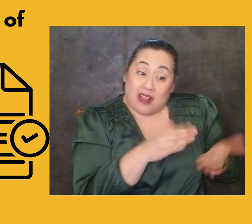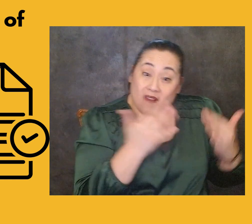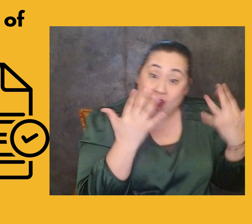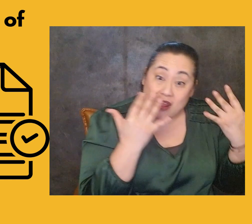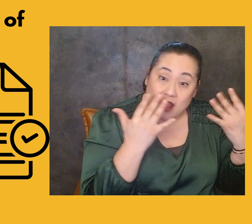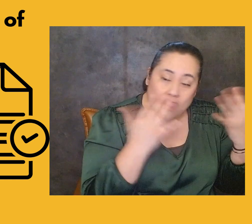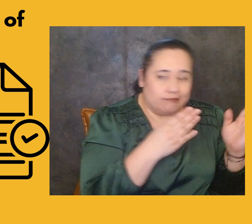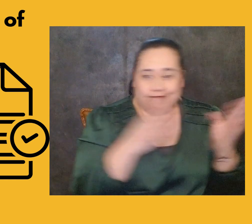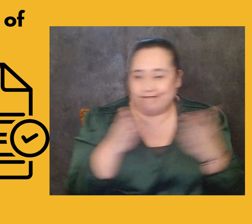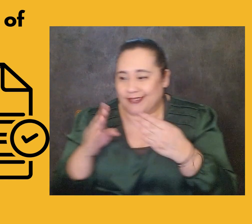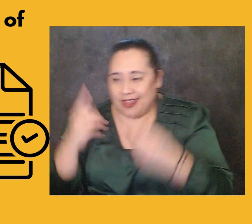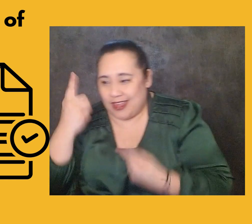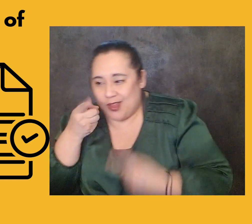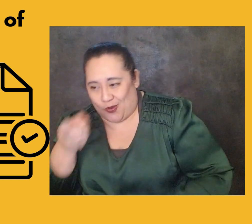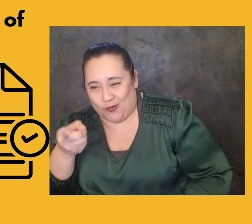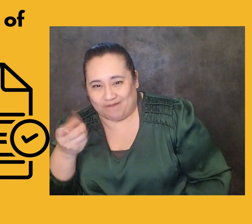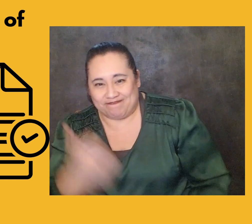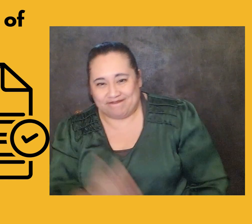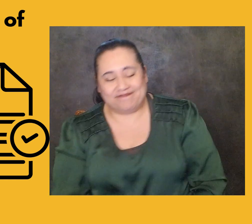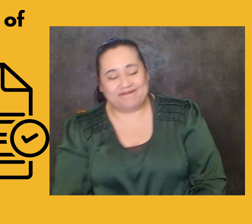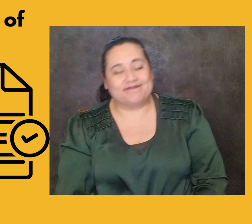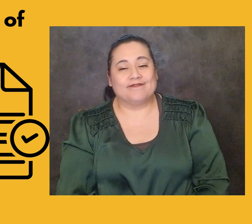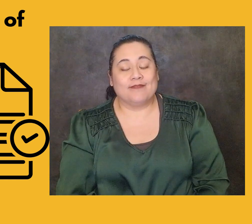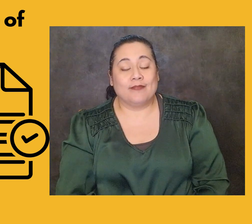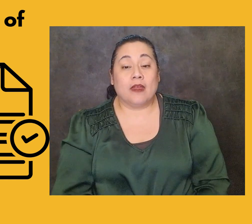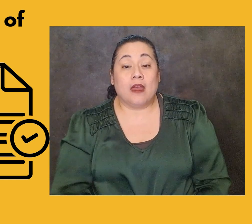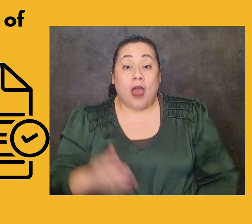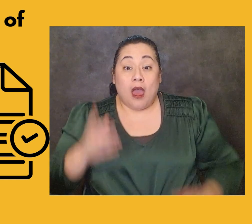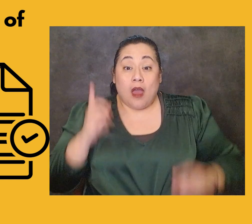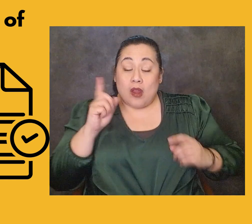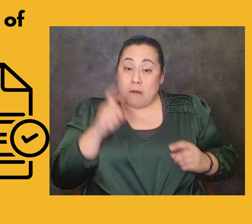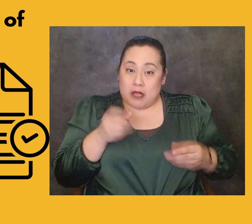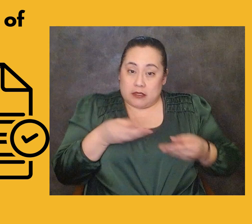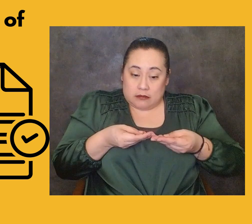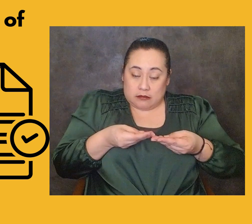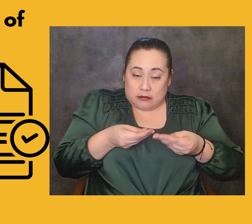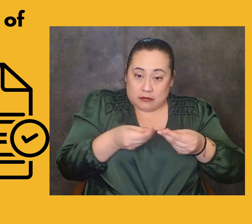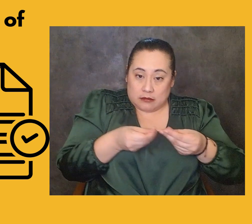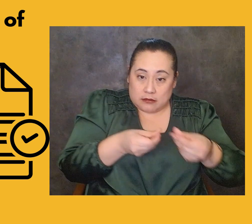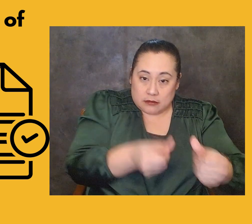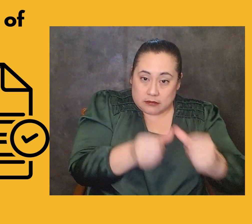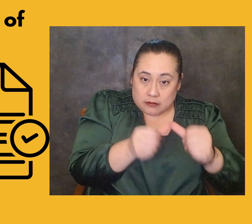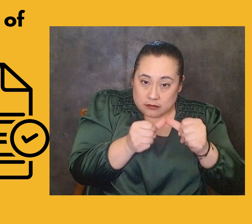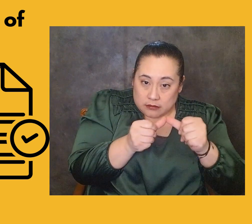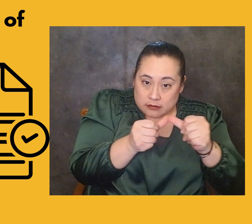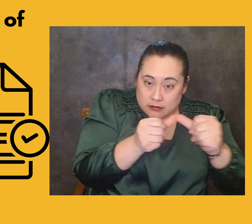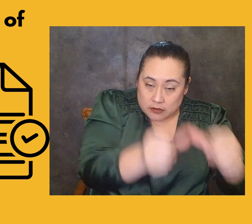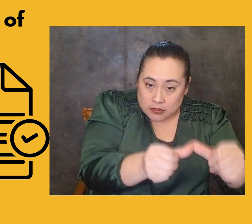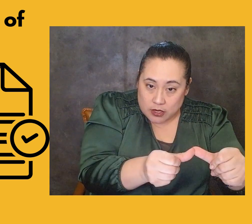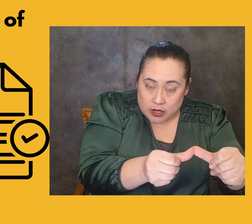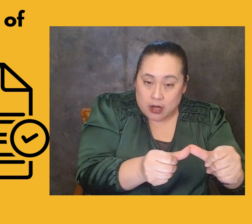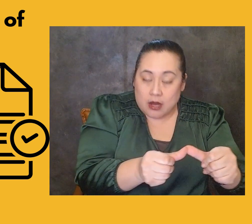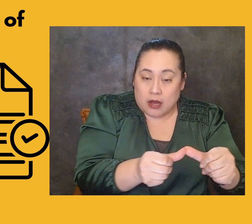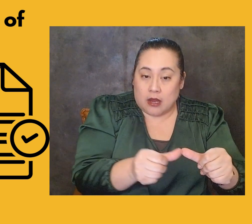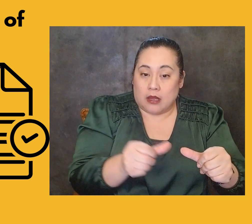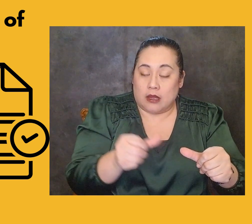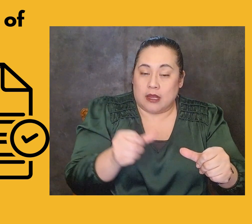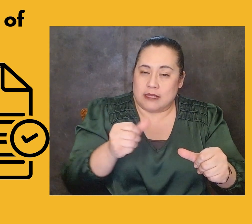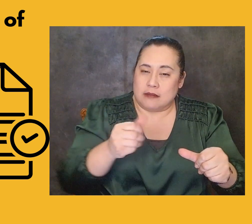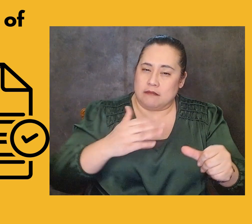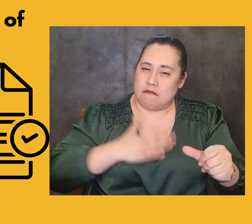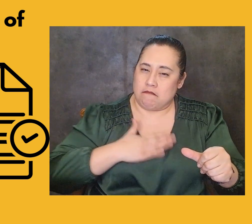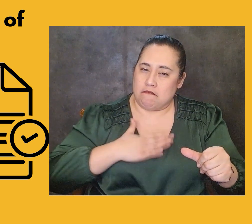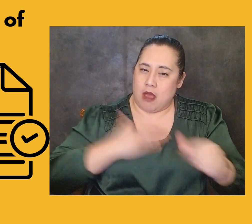They will always go back and think of you. We're looking for consistency and continuity. That's